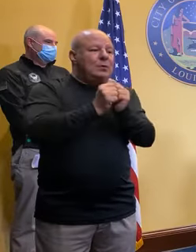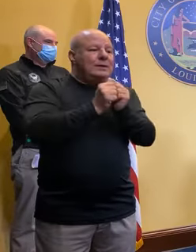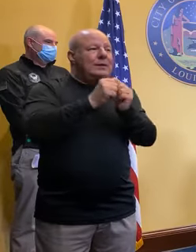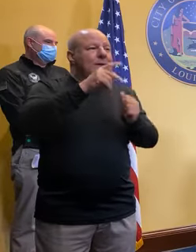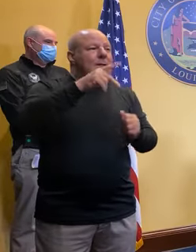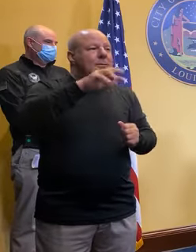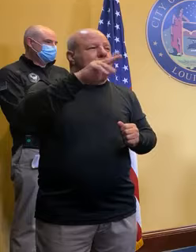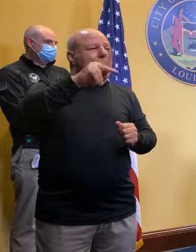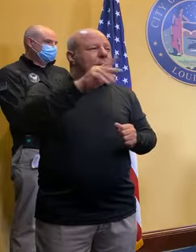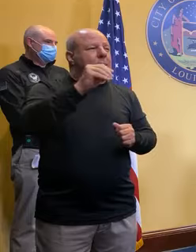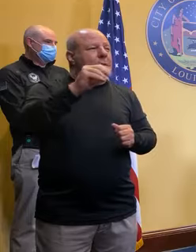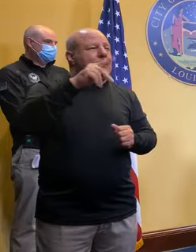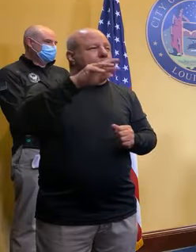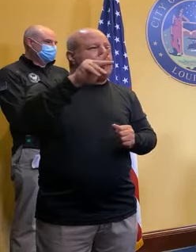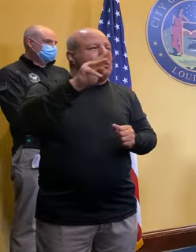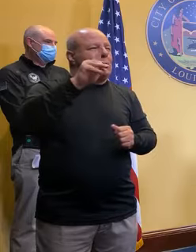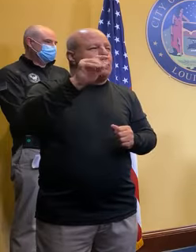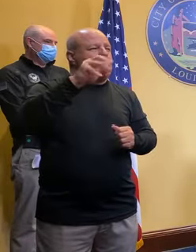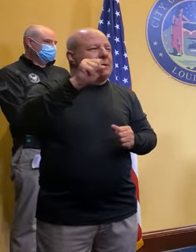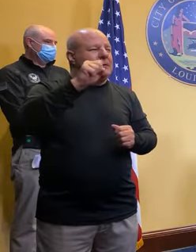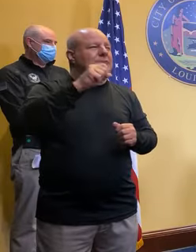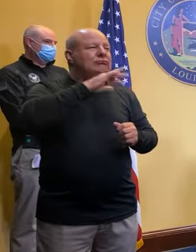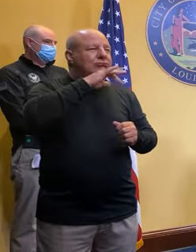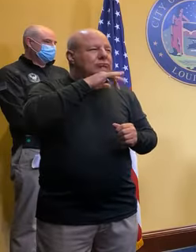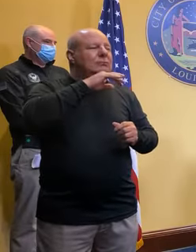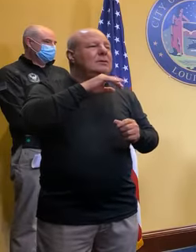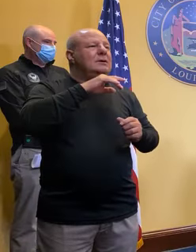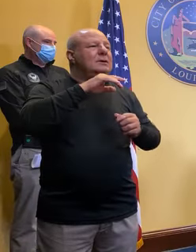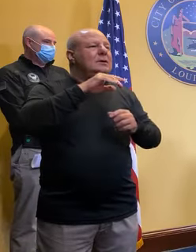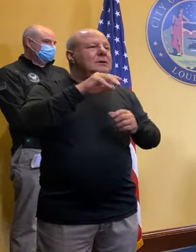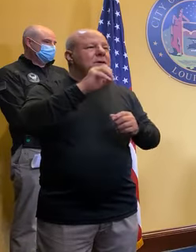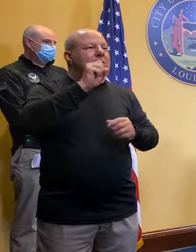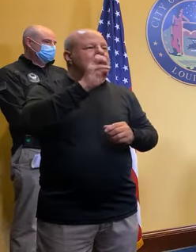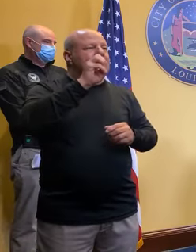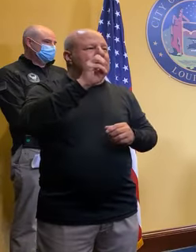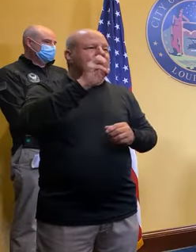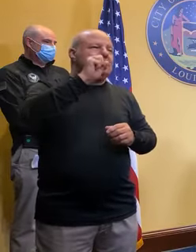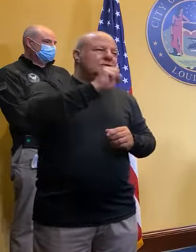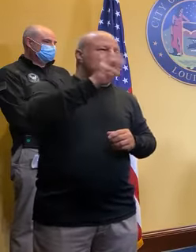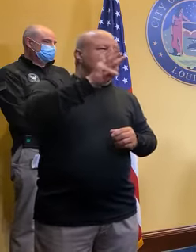the Park and Parkways, Sanitation, Sewage and Water Board, as